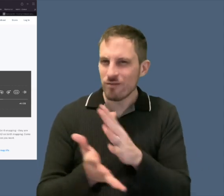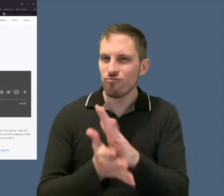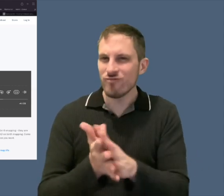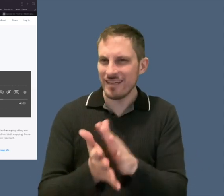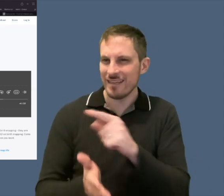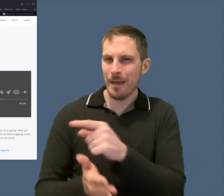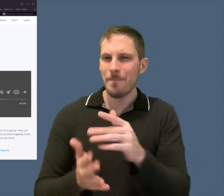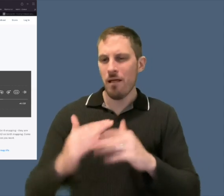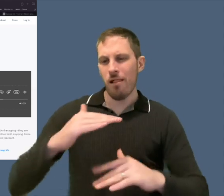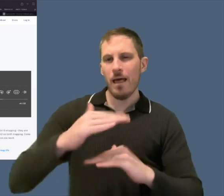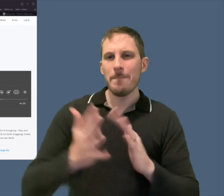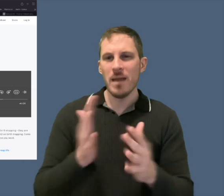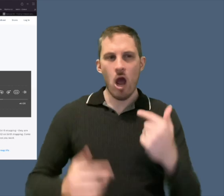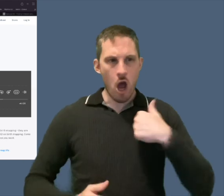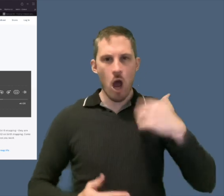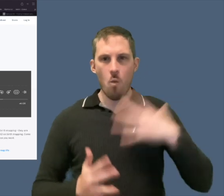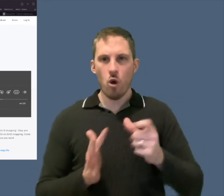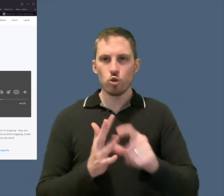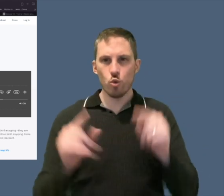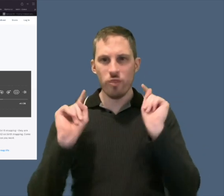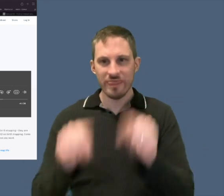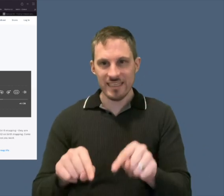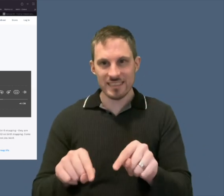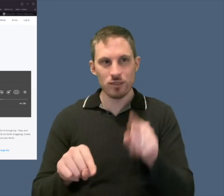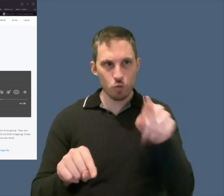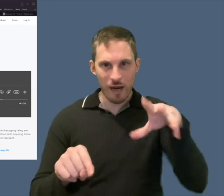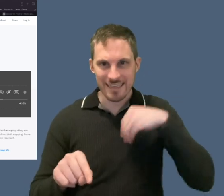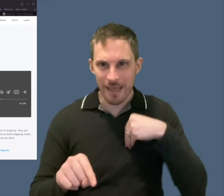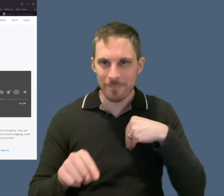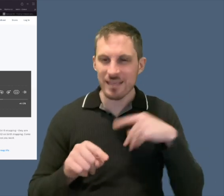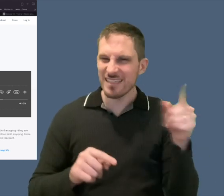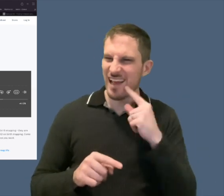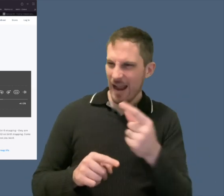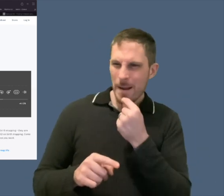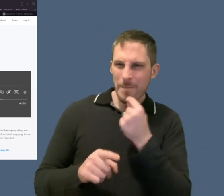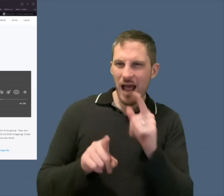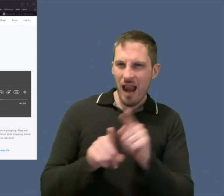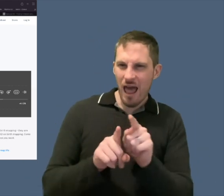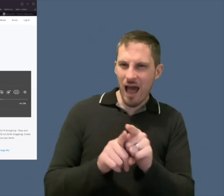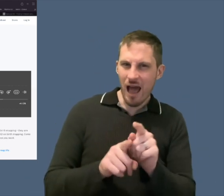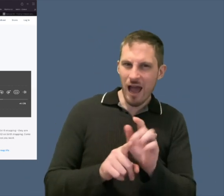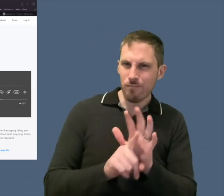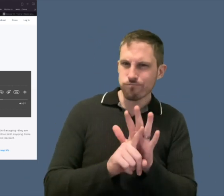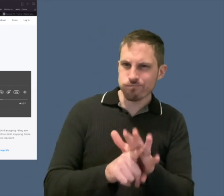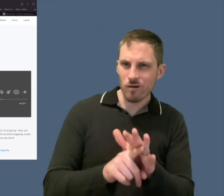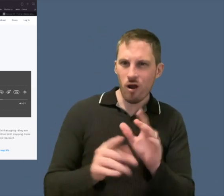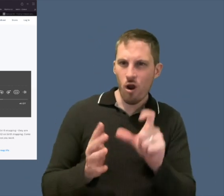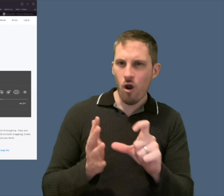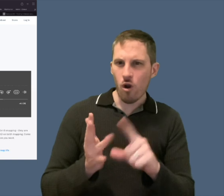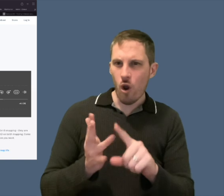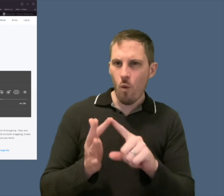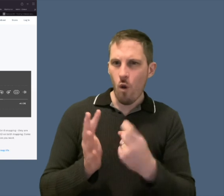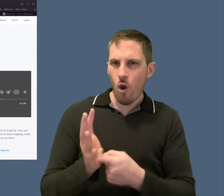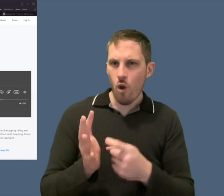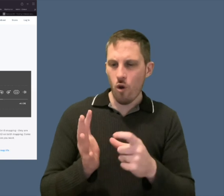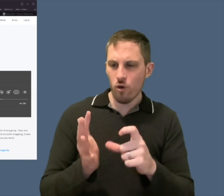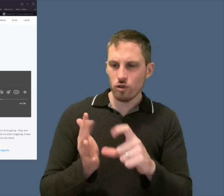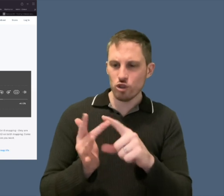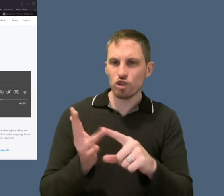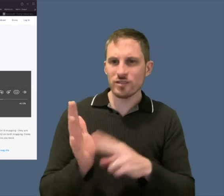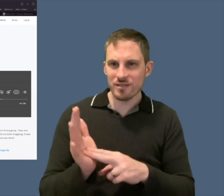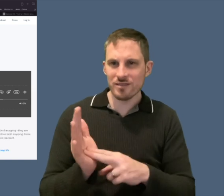as well. So I added and it's coercion, right? Like coercion. The reason you don't like it is because the language around